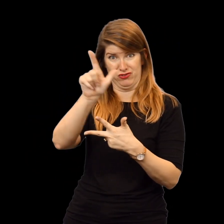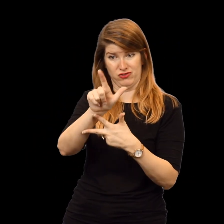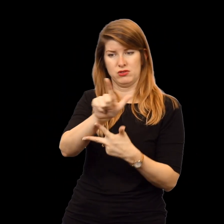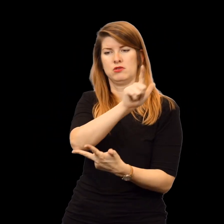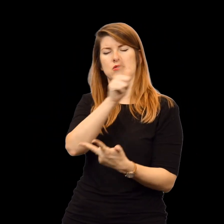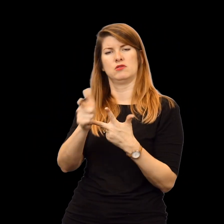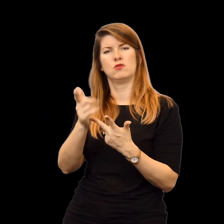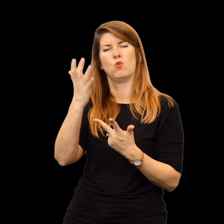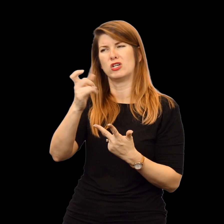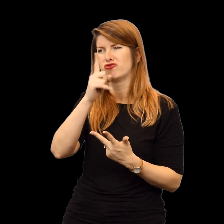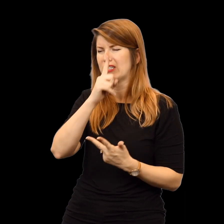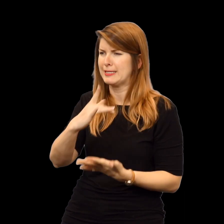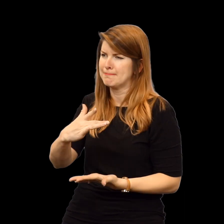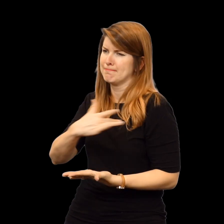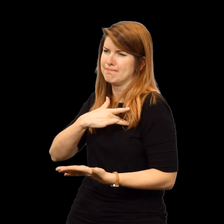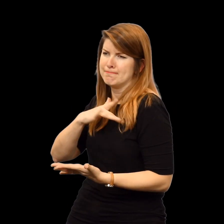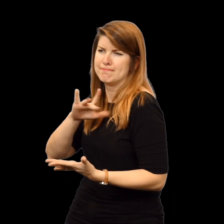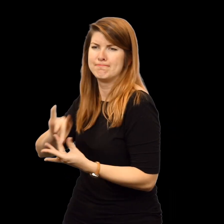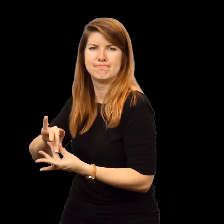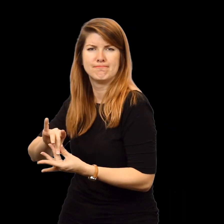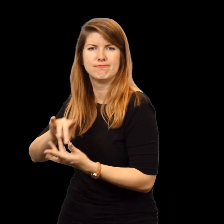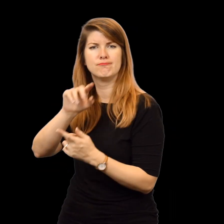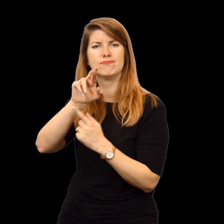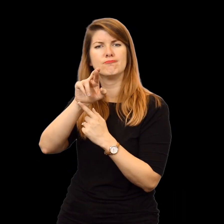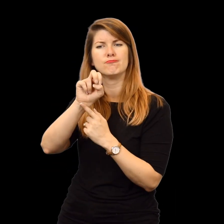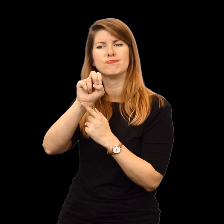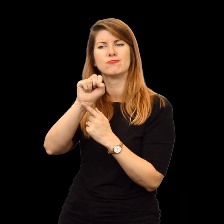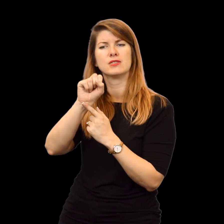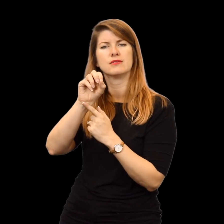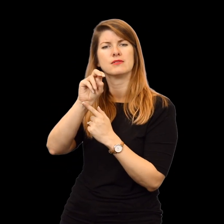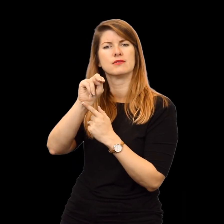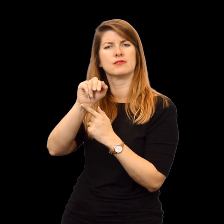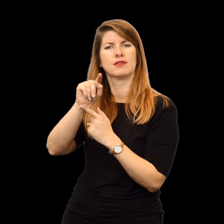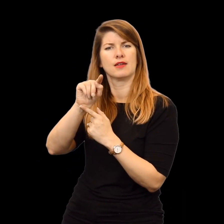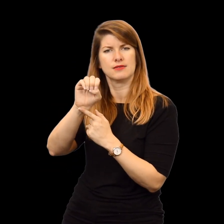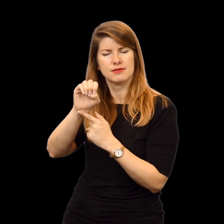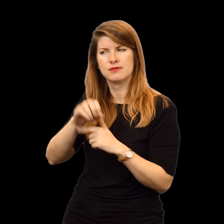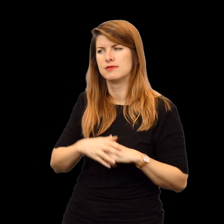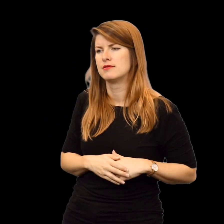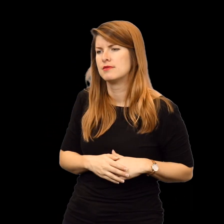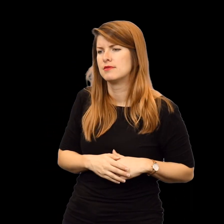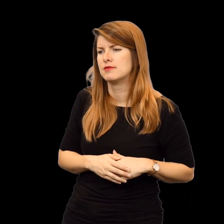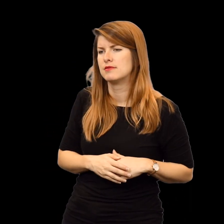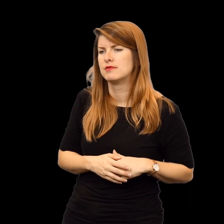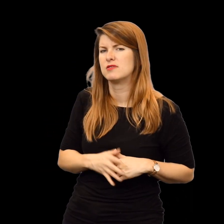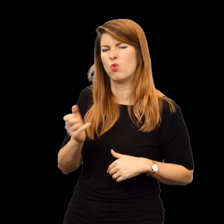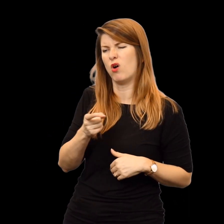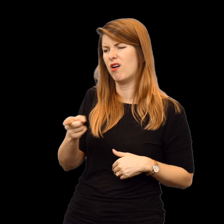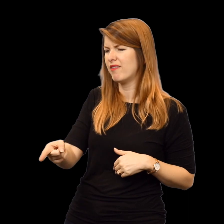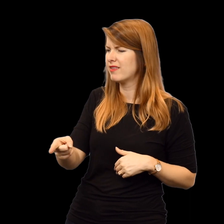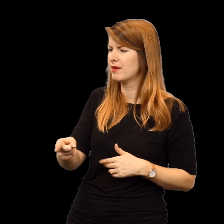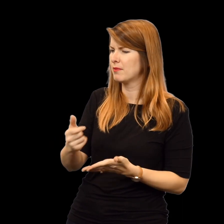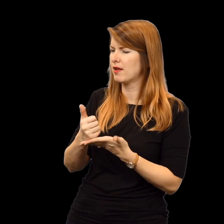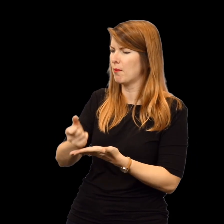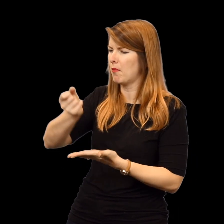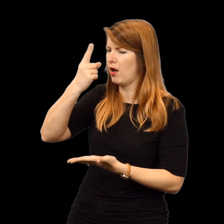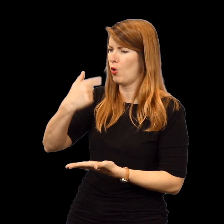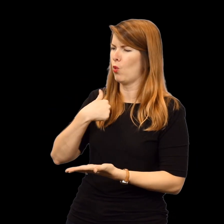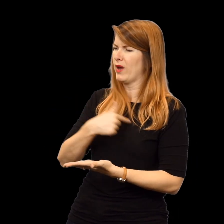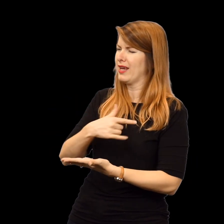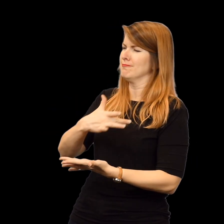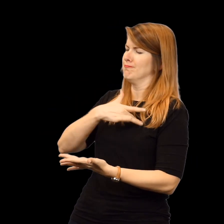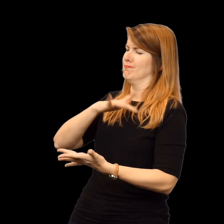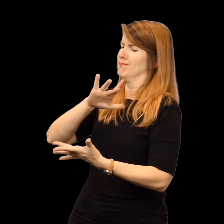them, we want to resonate with them. We want to be able to help them know that we